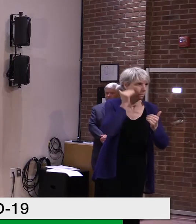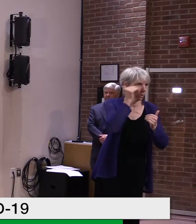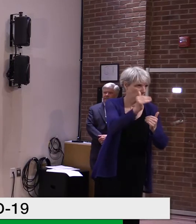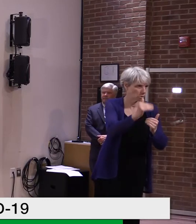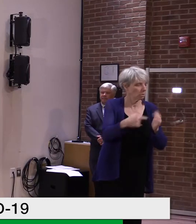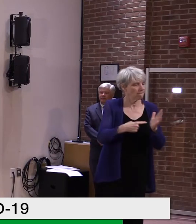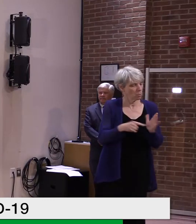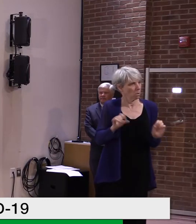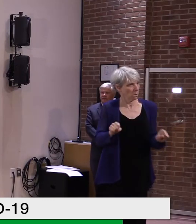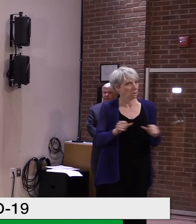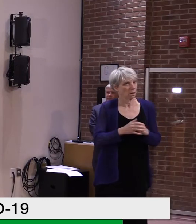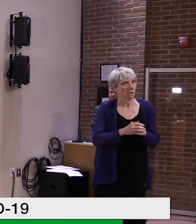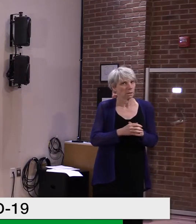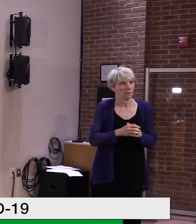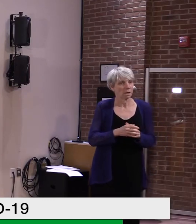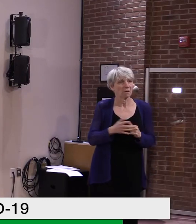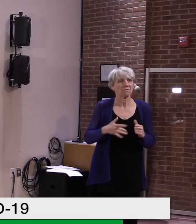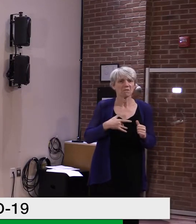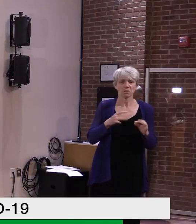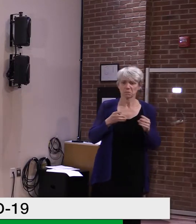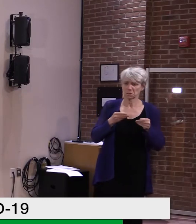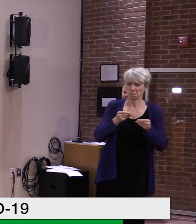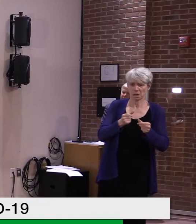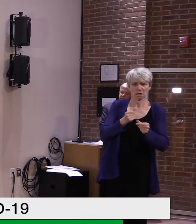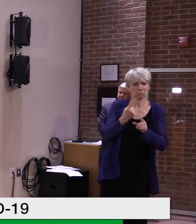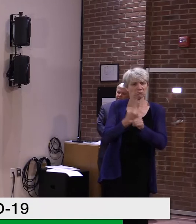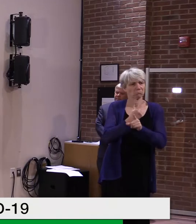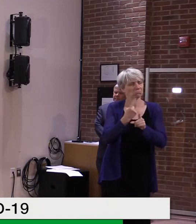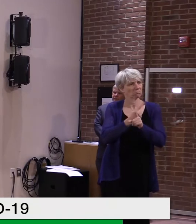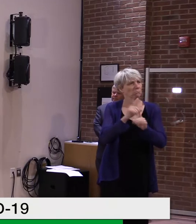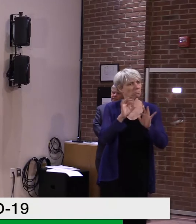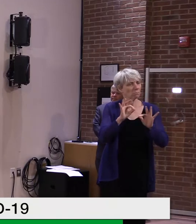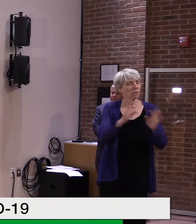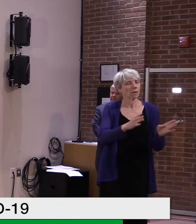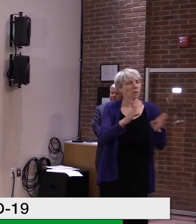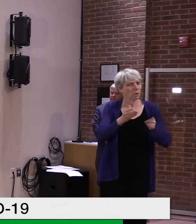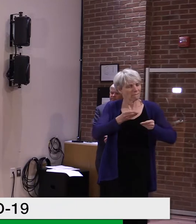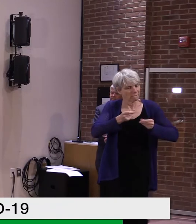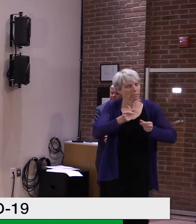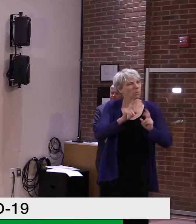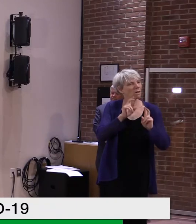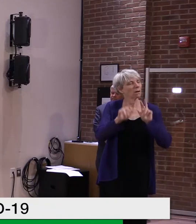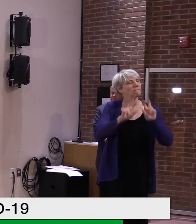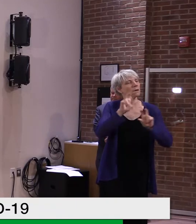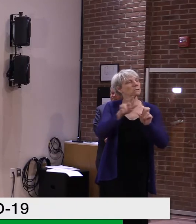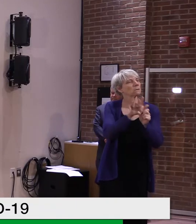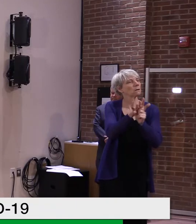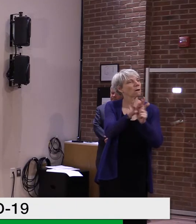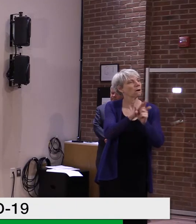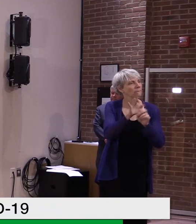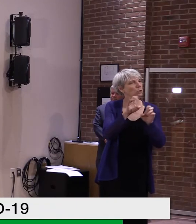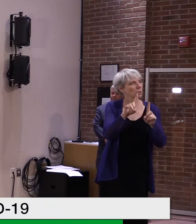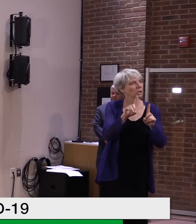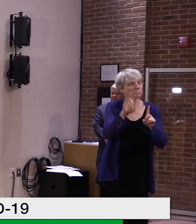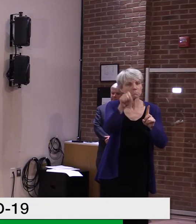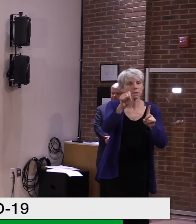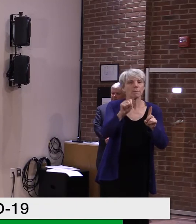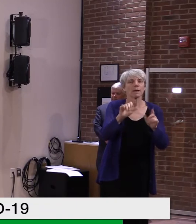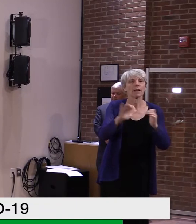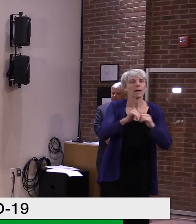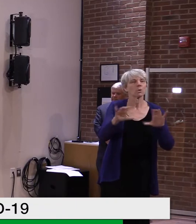think we're spending enough, we're investing enough in education now. I just think that we need to think about how do we do it